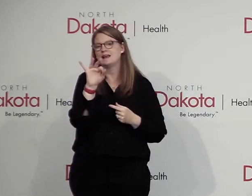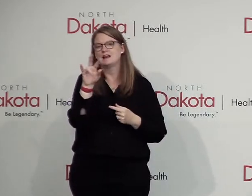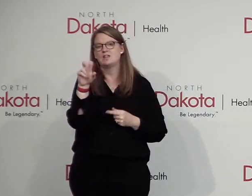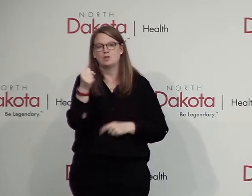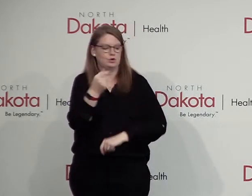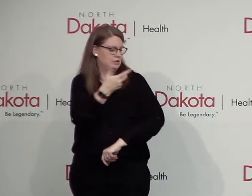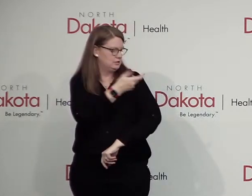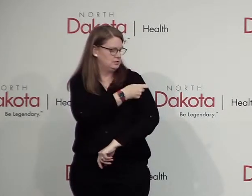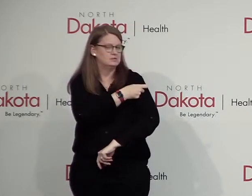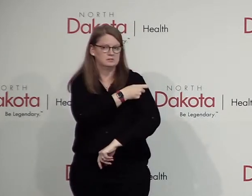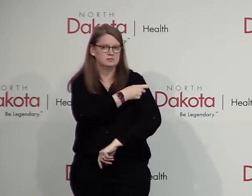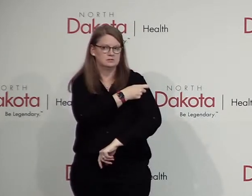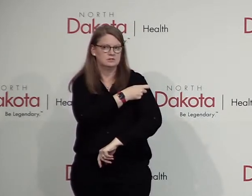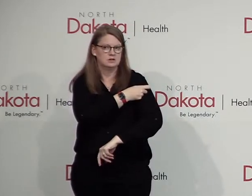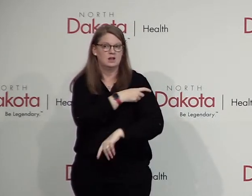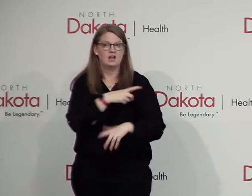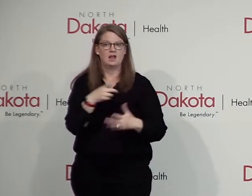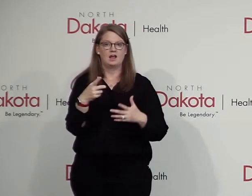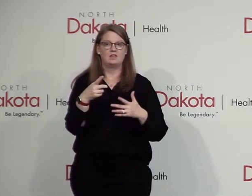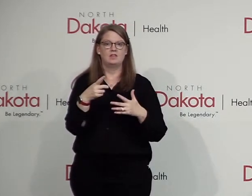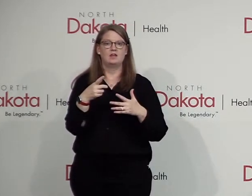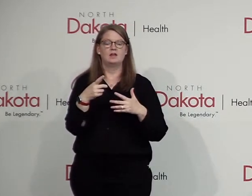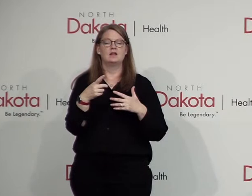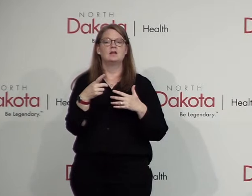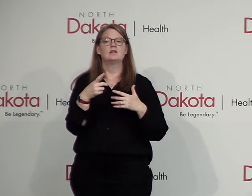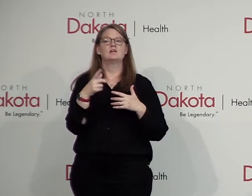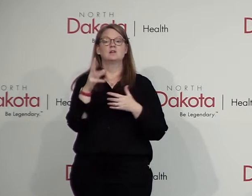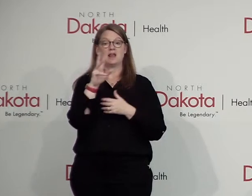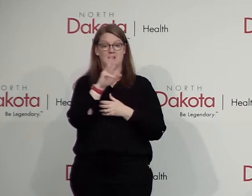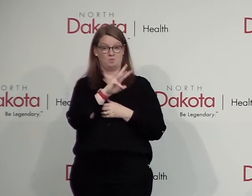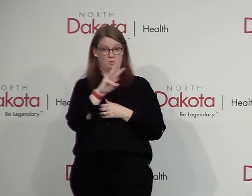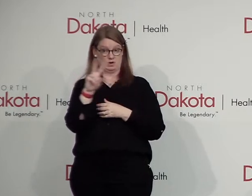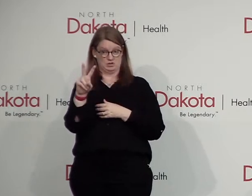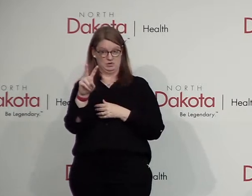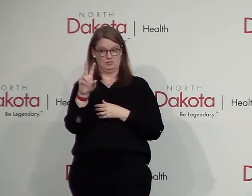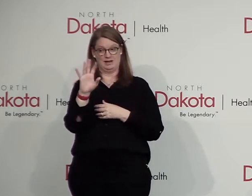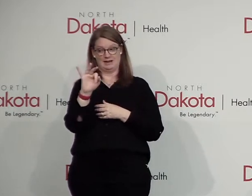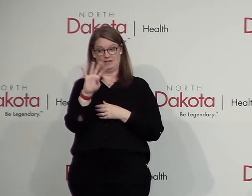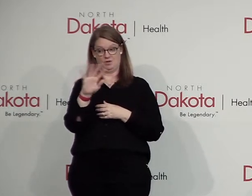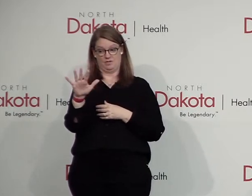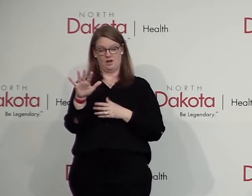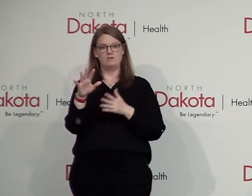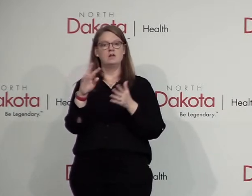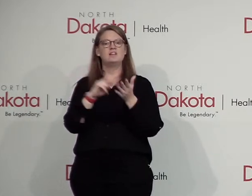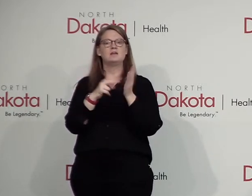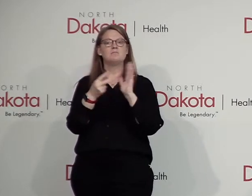mass vaccination started after the World War II in 1945.